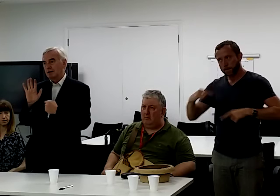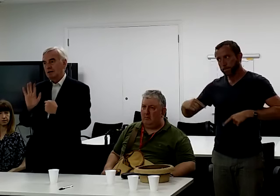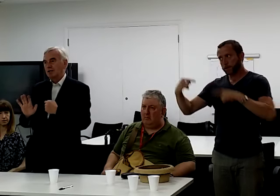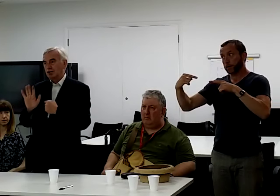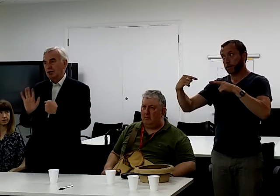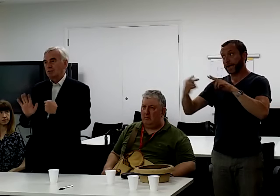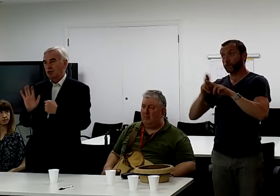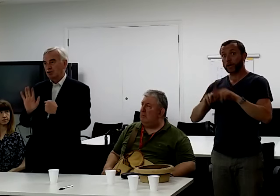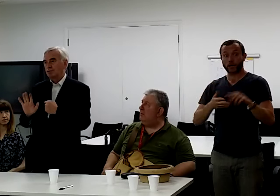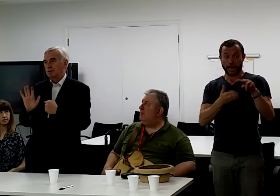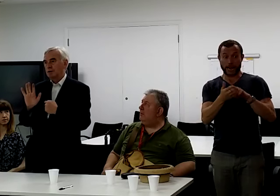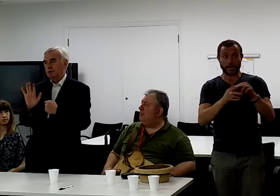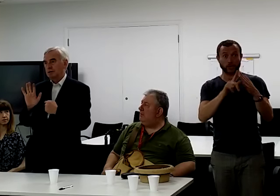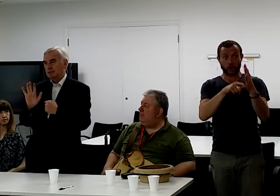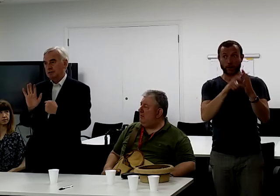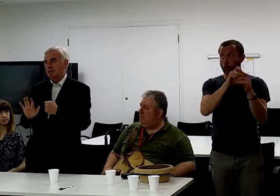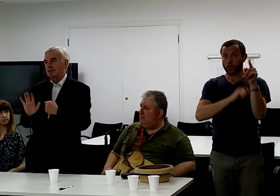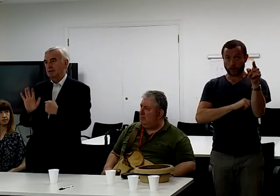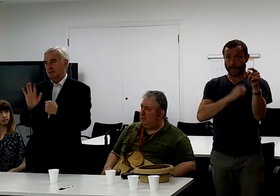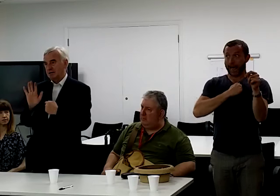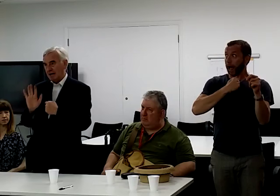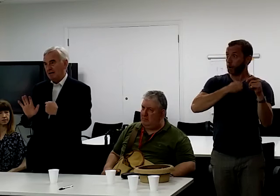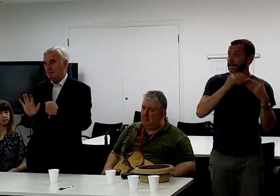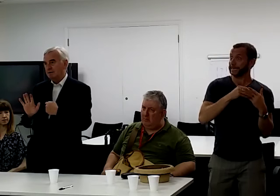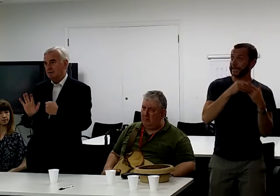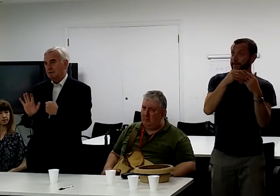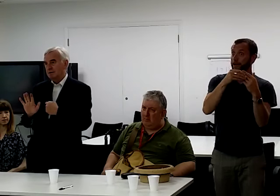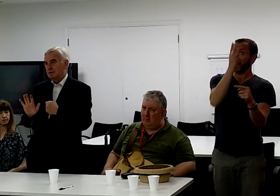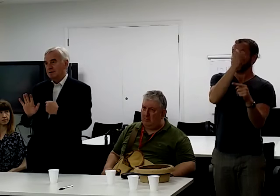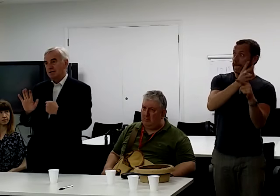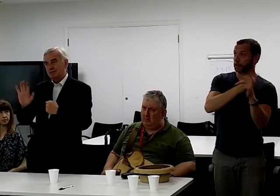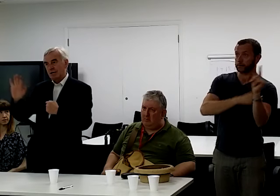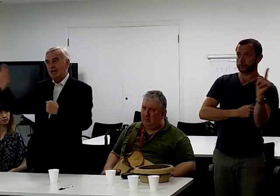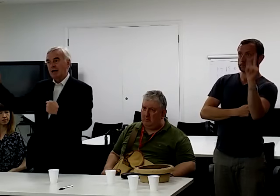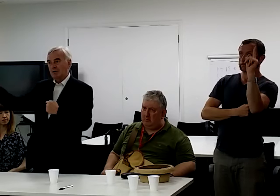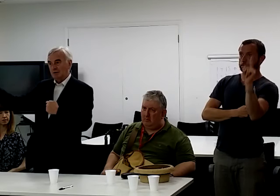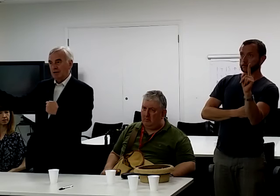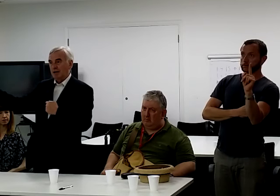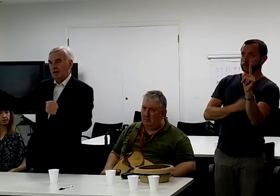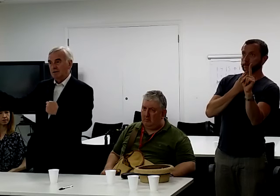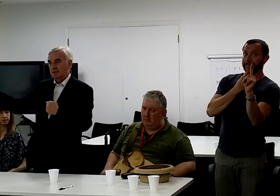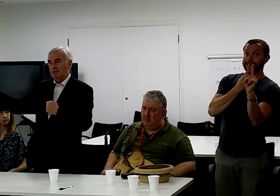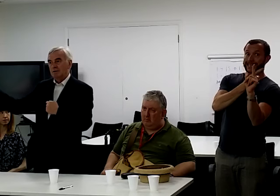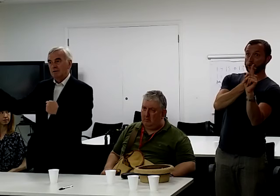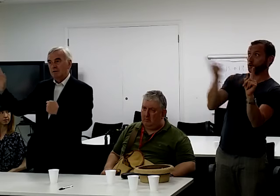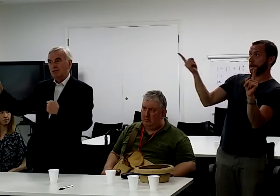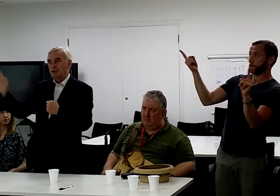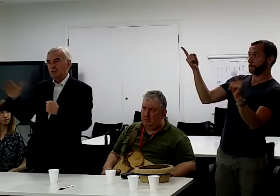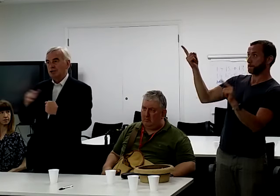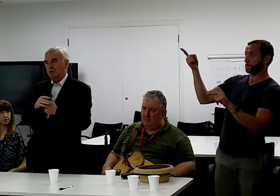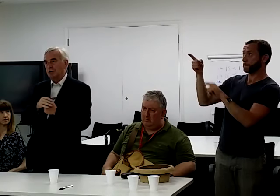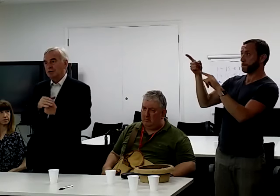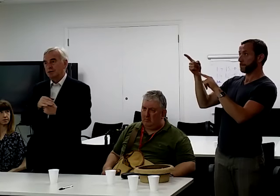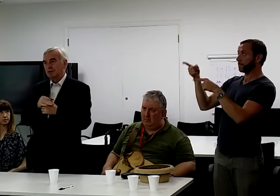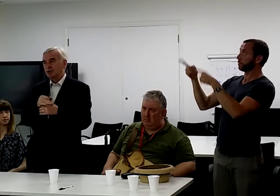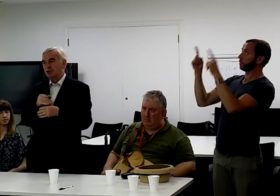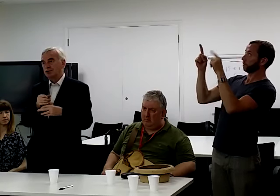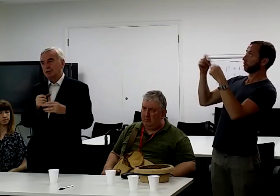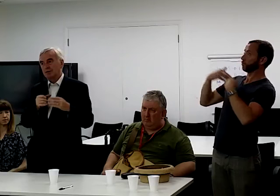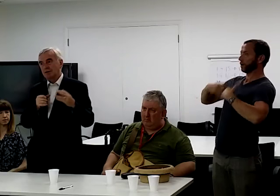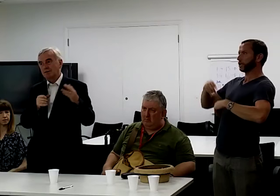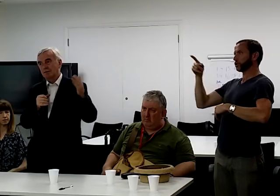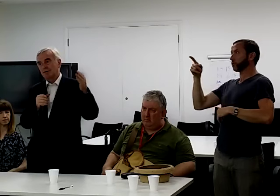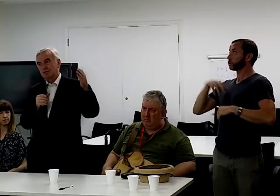can elect Jeremy Corbyn as leader again, it's saying out there, we don't just want